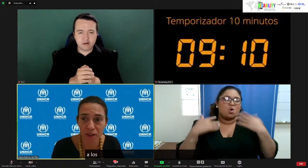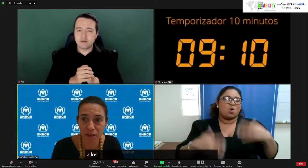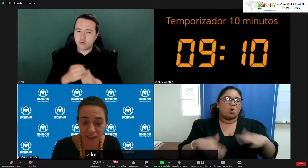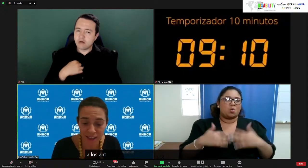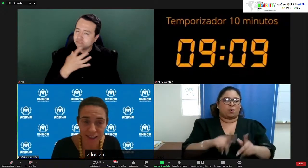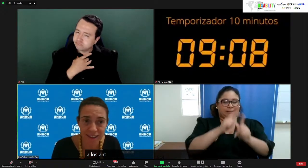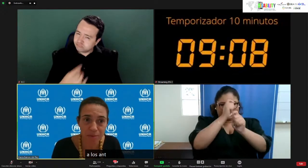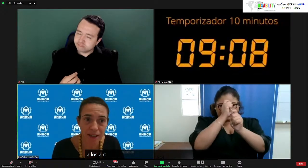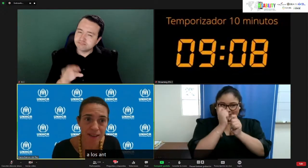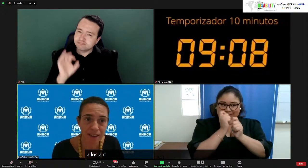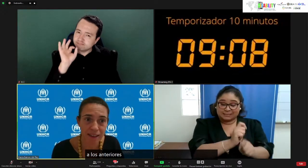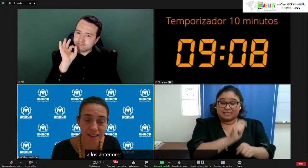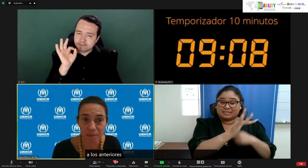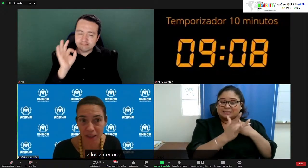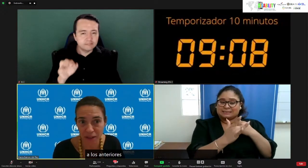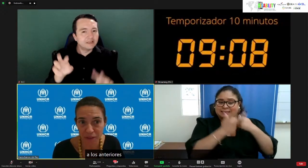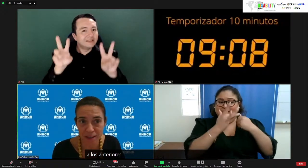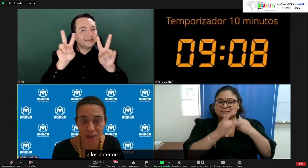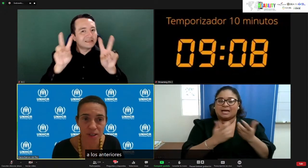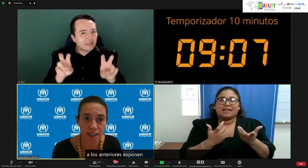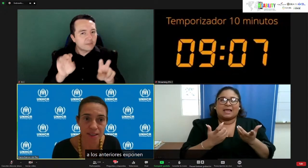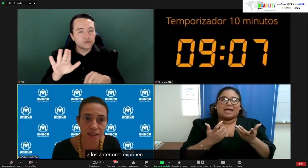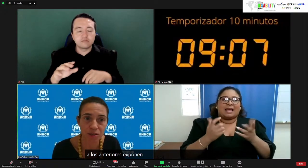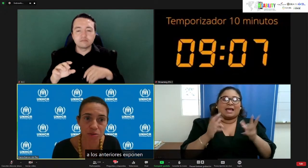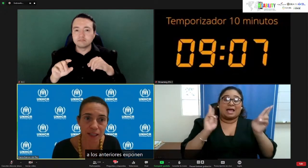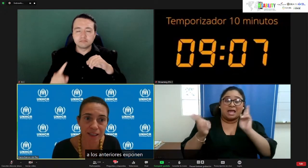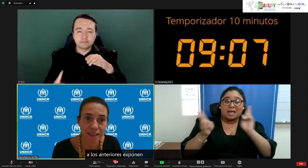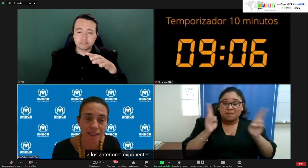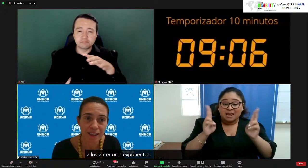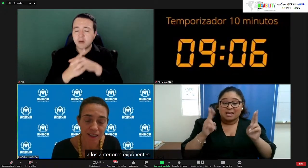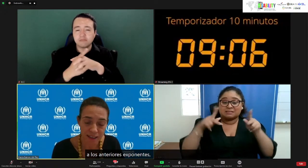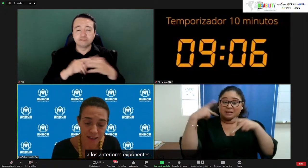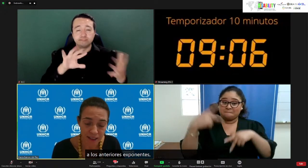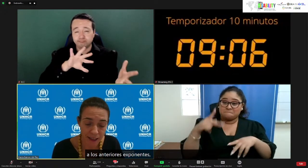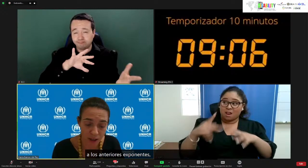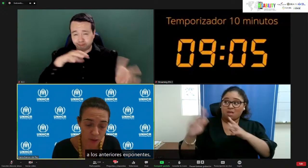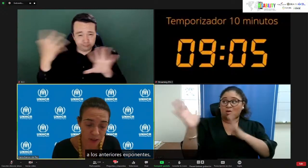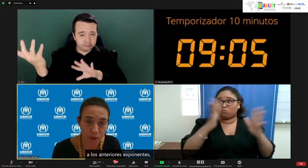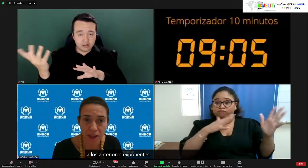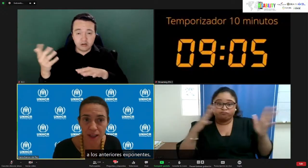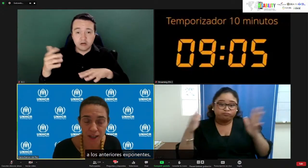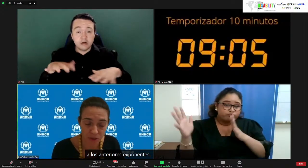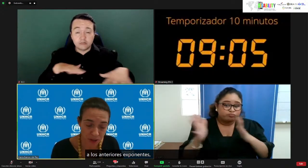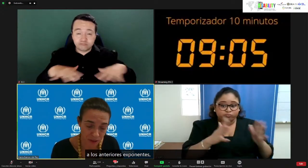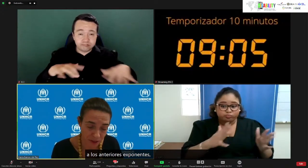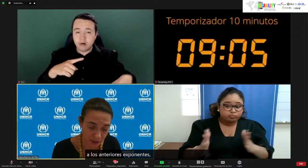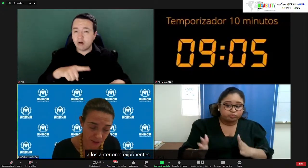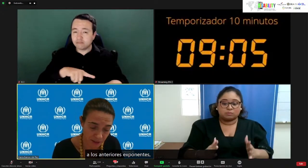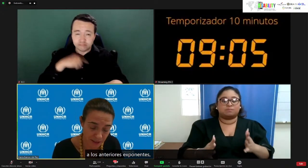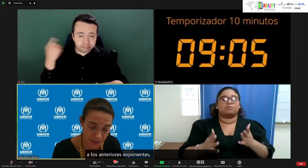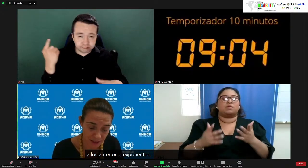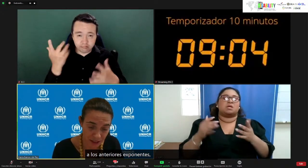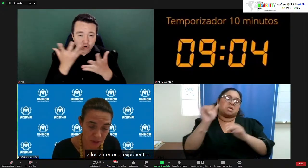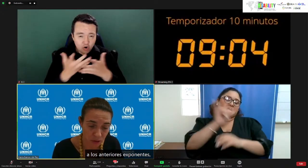of inspiration i need addresses emergencies natural disasters